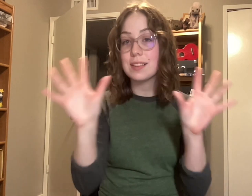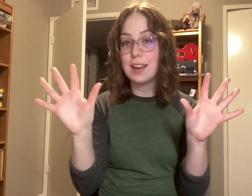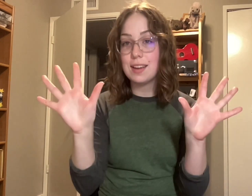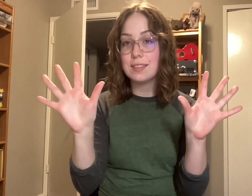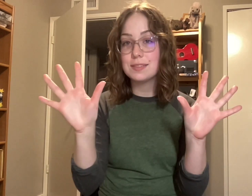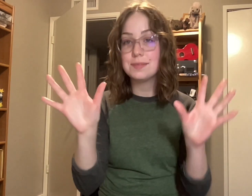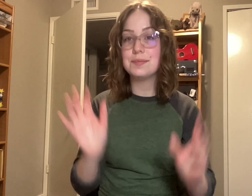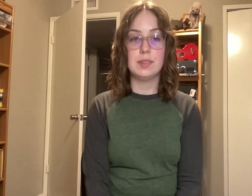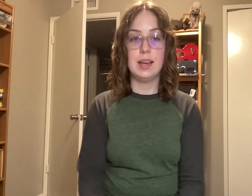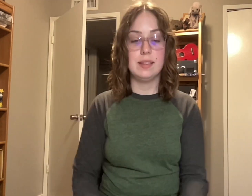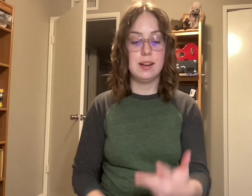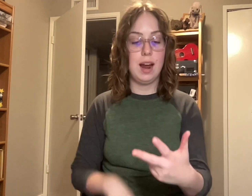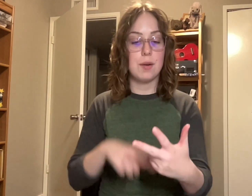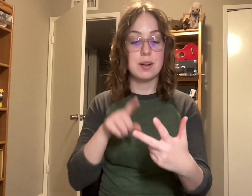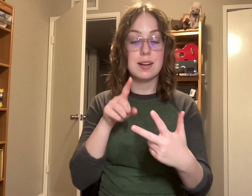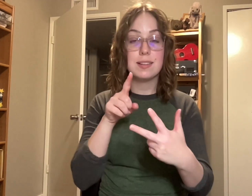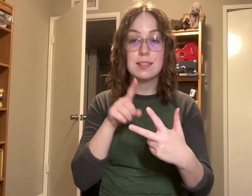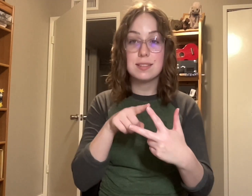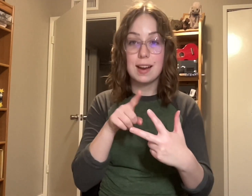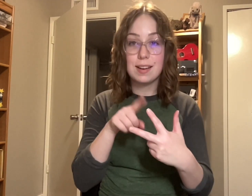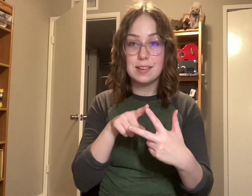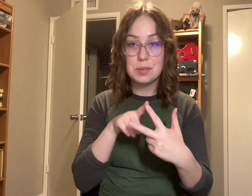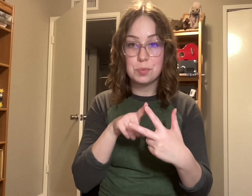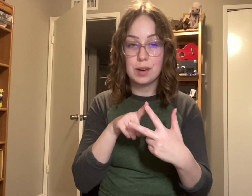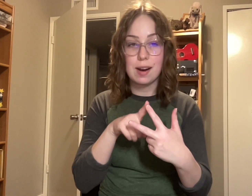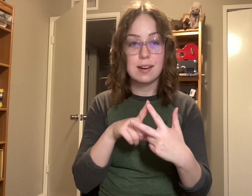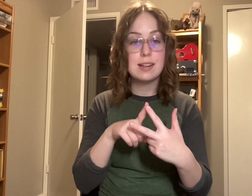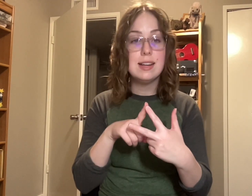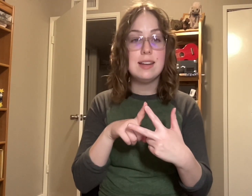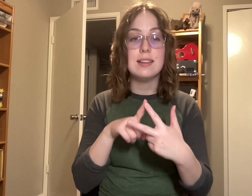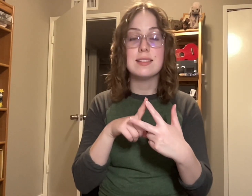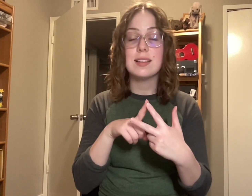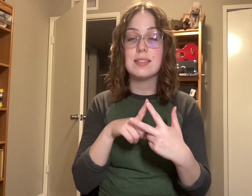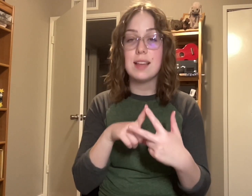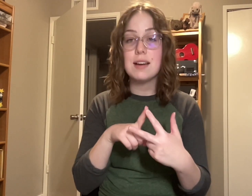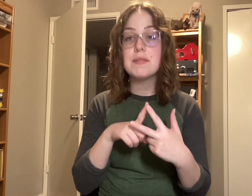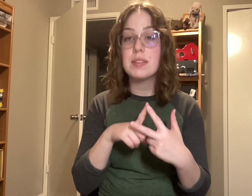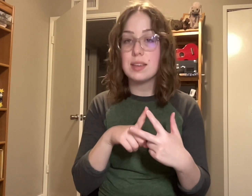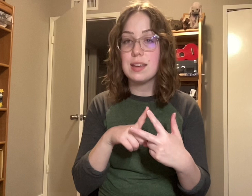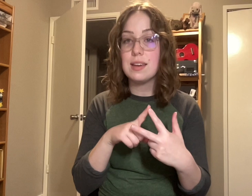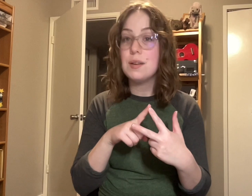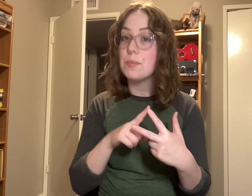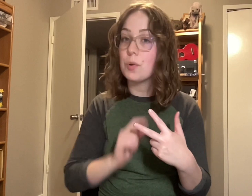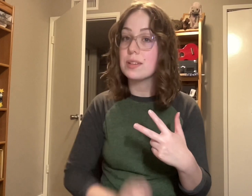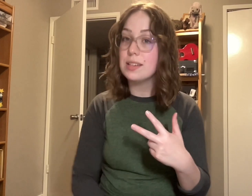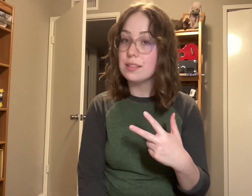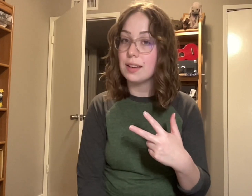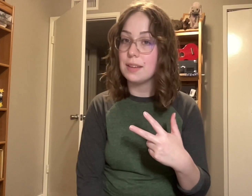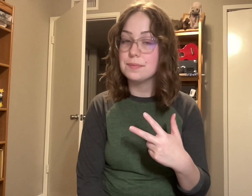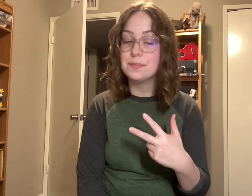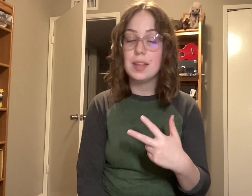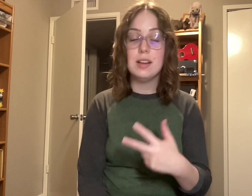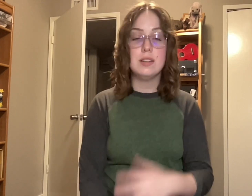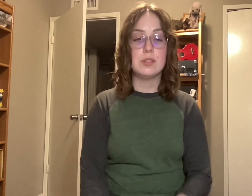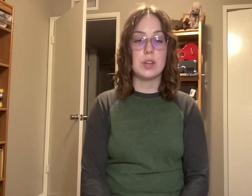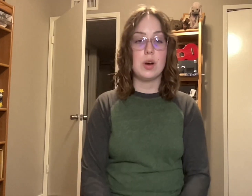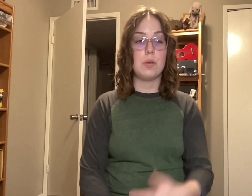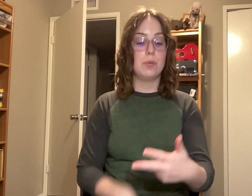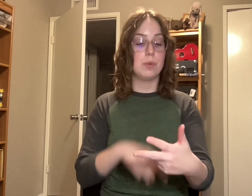clearly. And then our second prayer is to love thee more dearly. So we're done